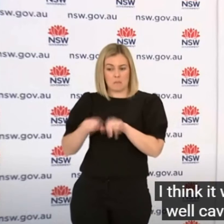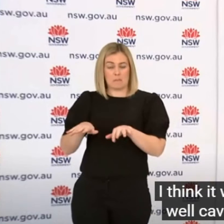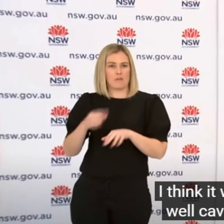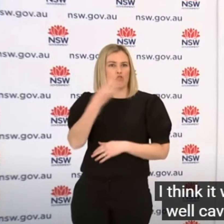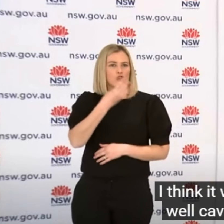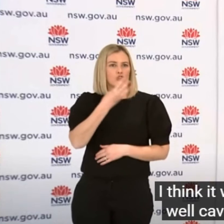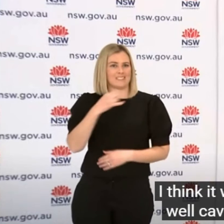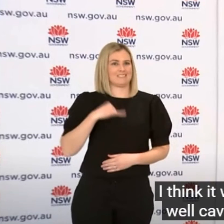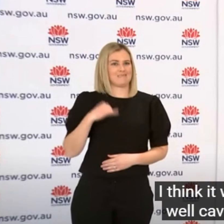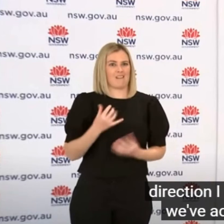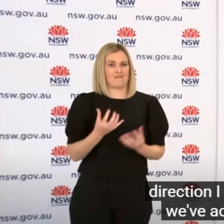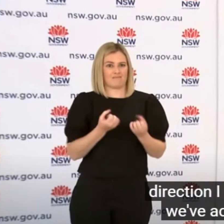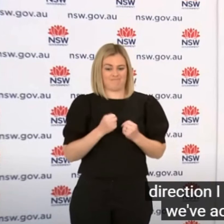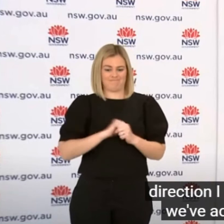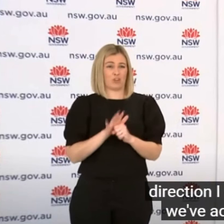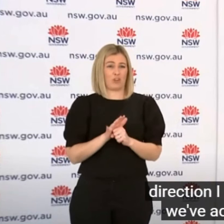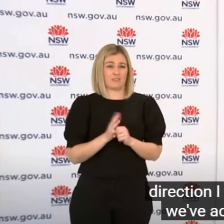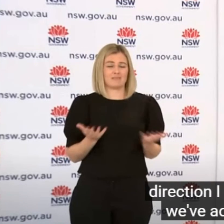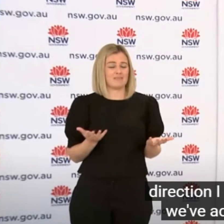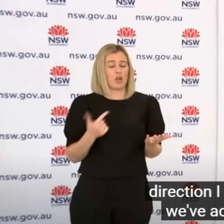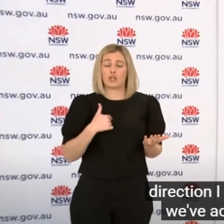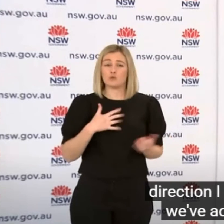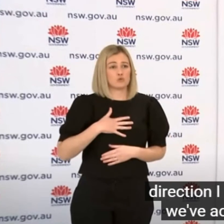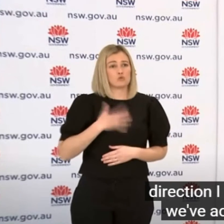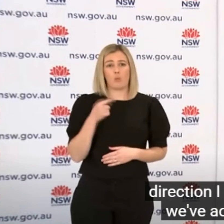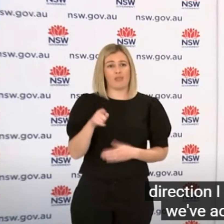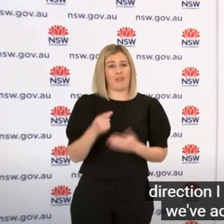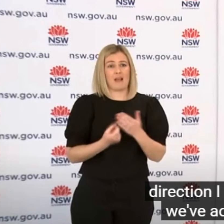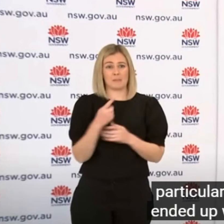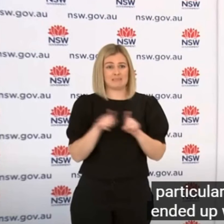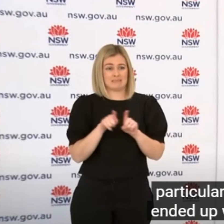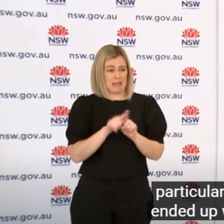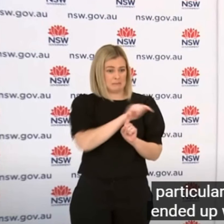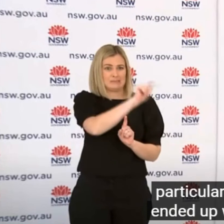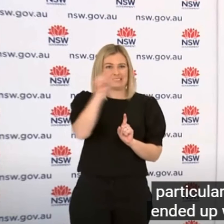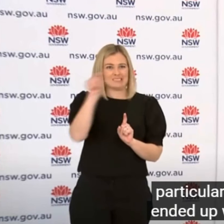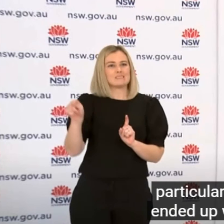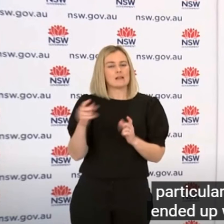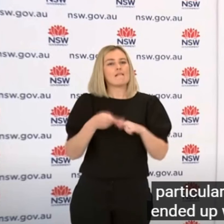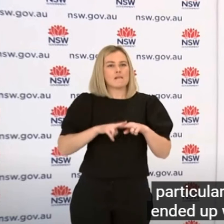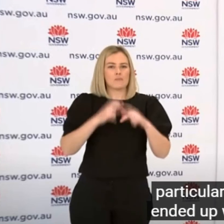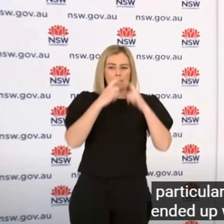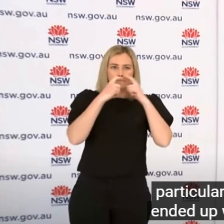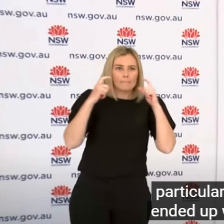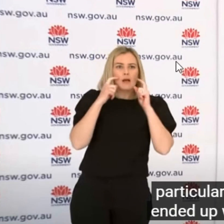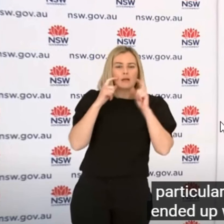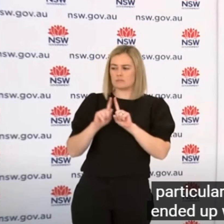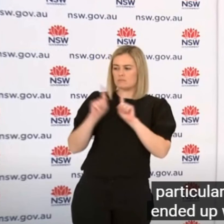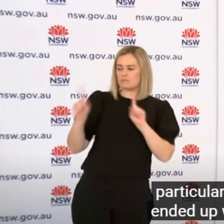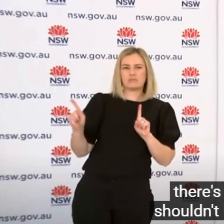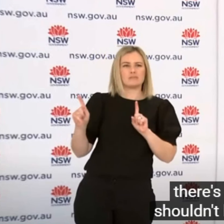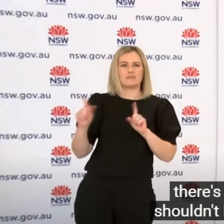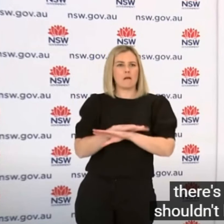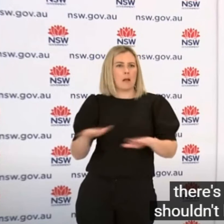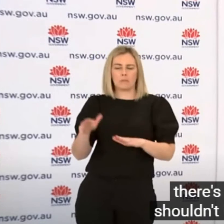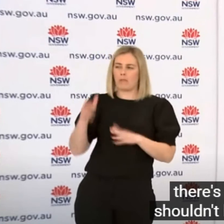staff. That just shouldn't be happening. If you comply with your COVID safe plan, everybody wears a mask, they socially distance, they don't hang out in the tea room afterwards, they don't hang